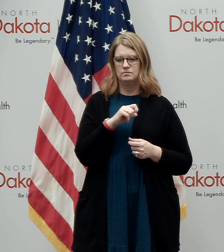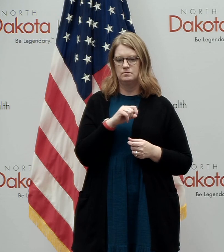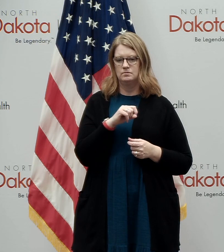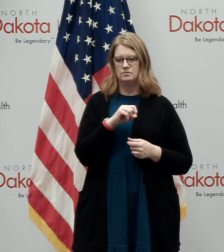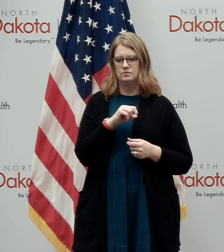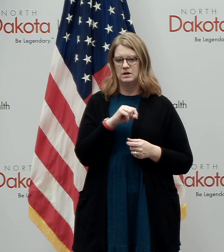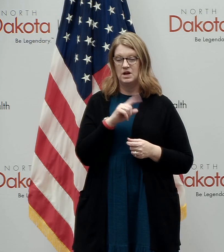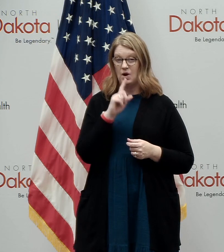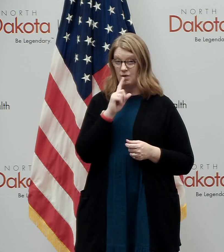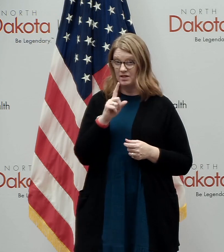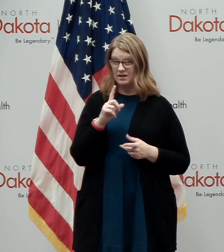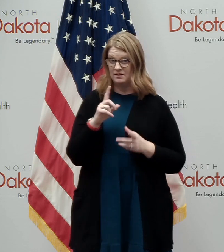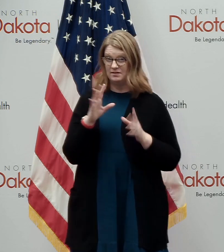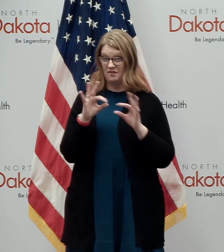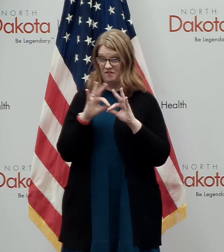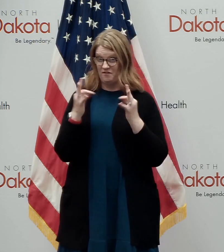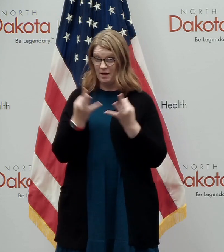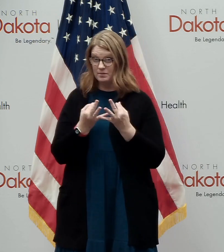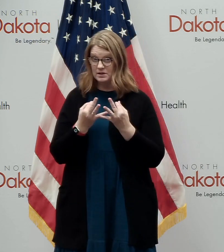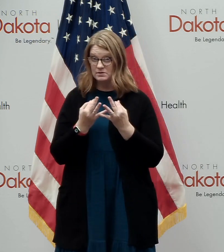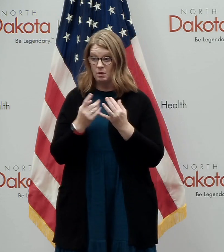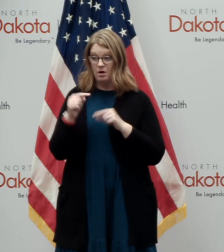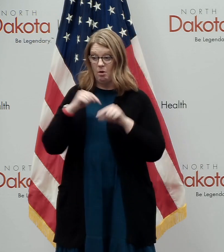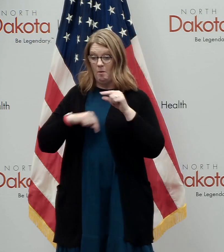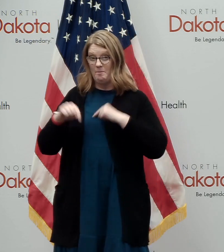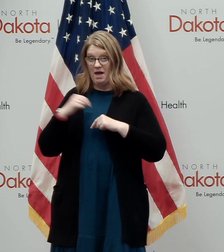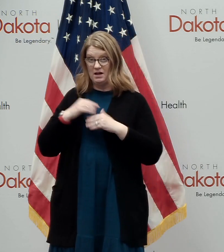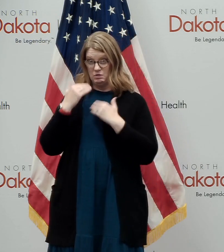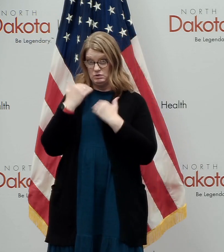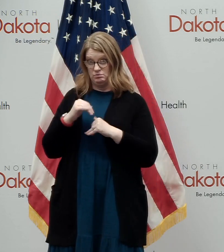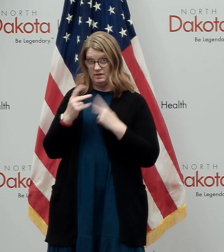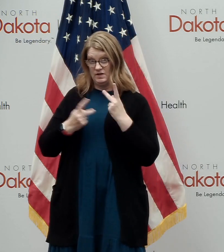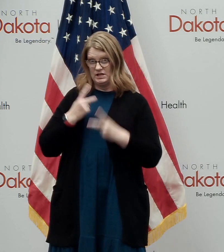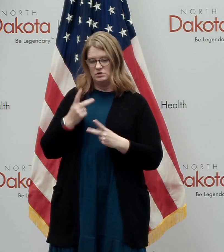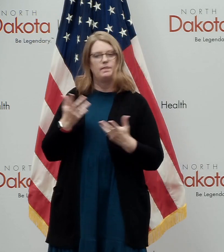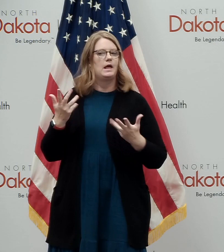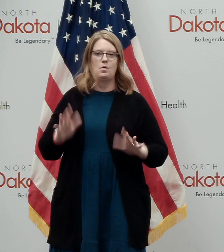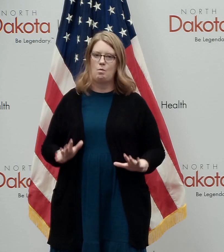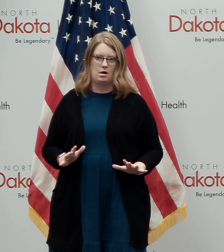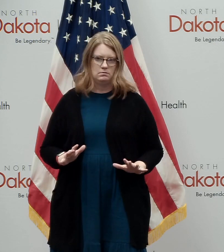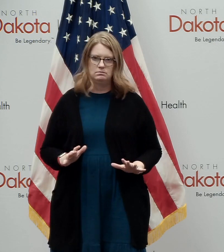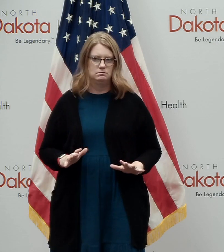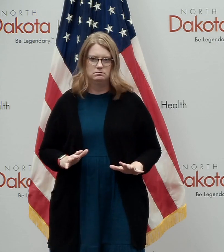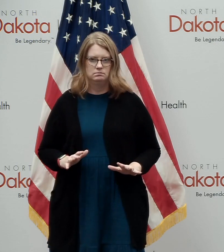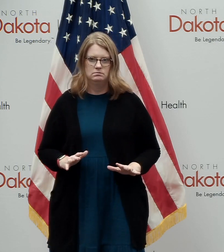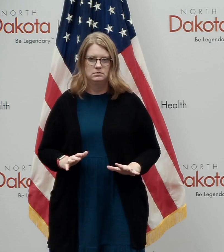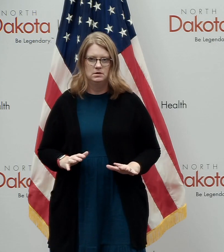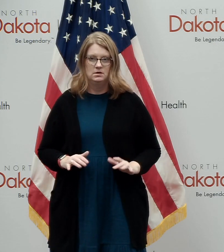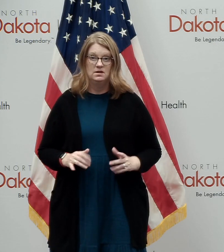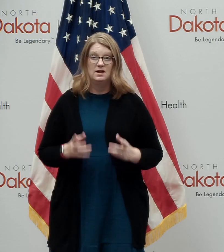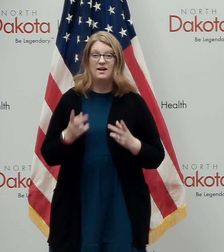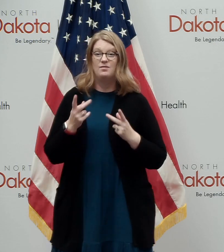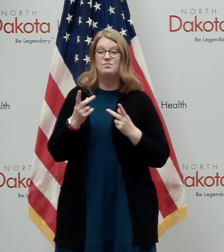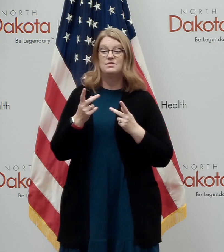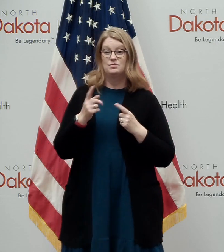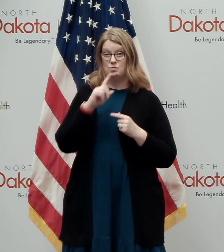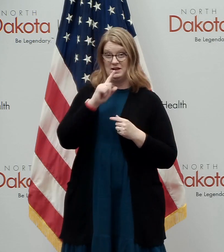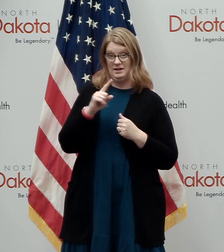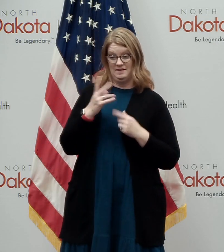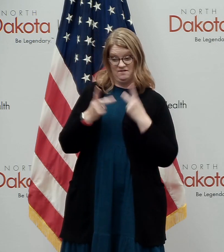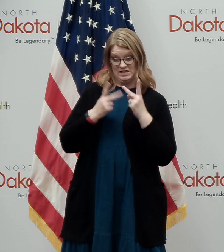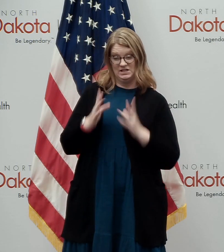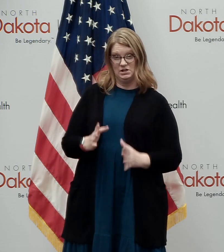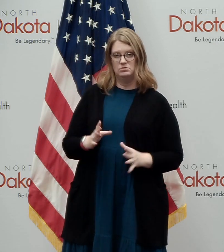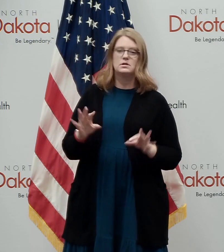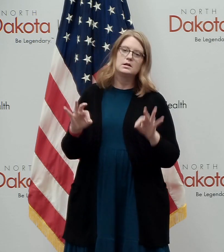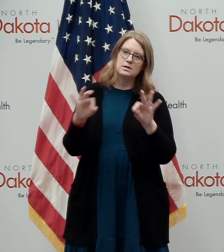family members to go backwards on visitation, because the visitation, we know, is also an element of their